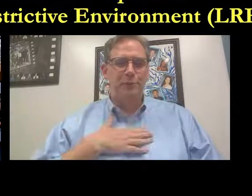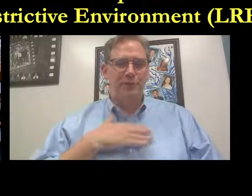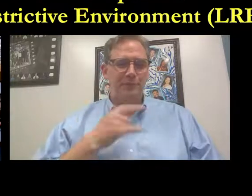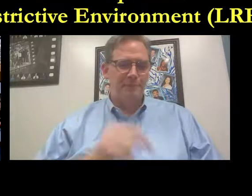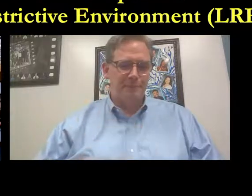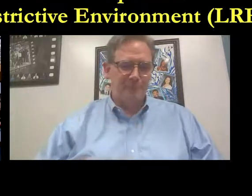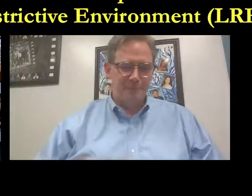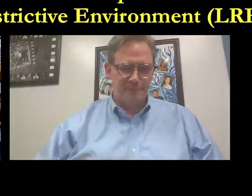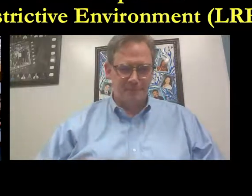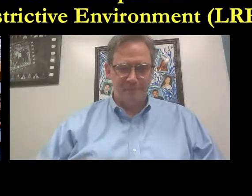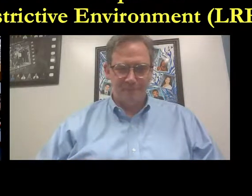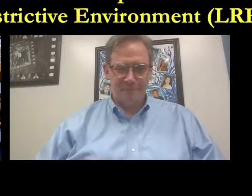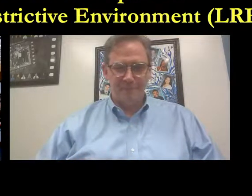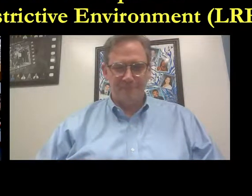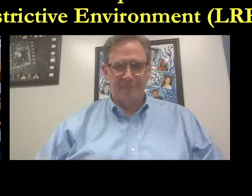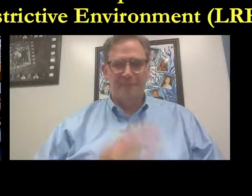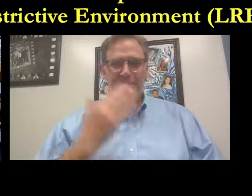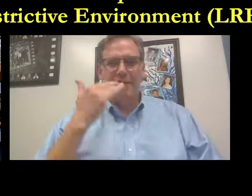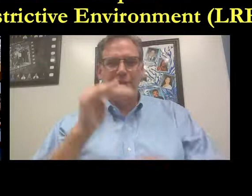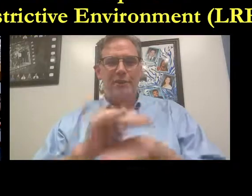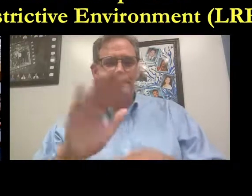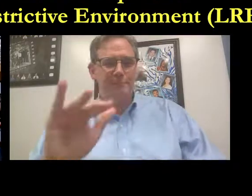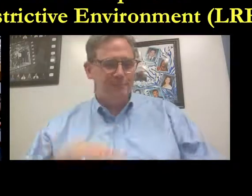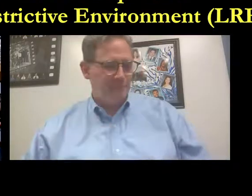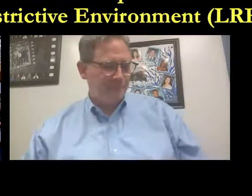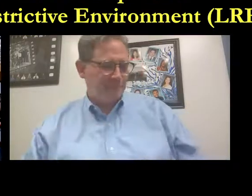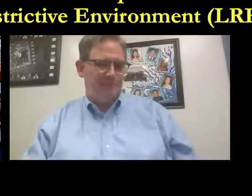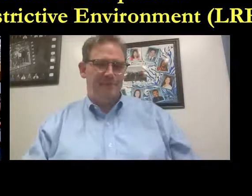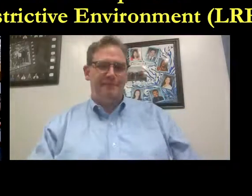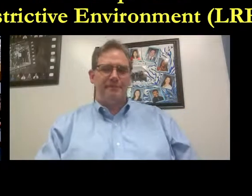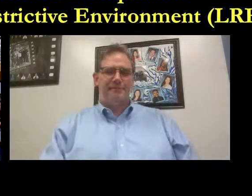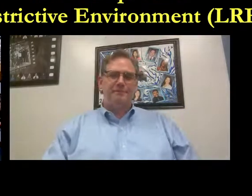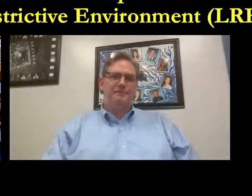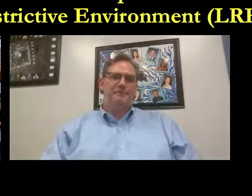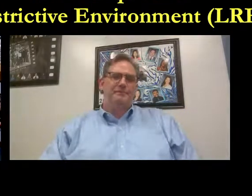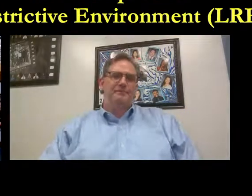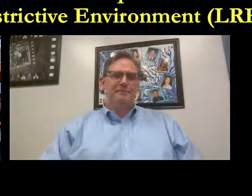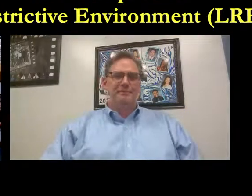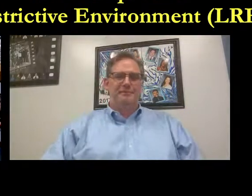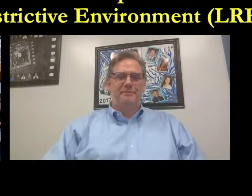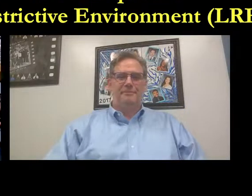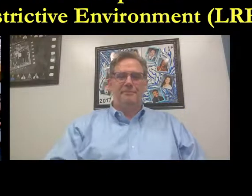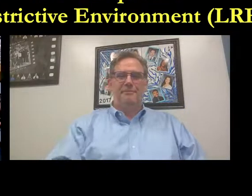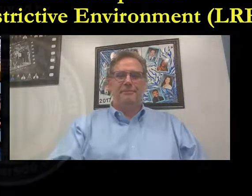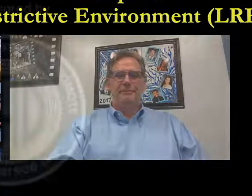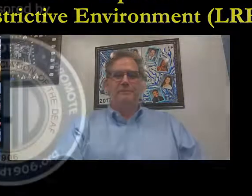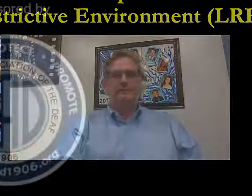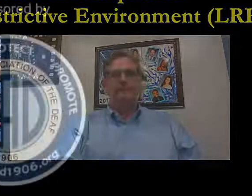Thank you as well. I appreciate it. Good night, everybody.